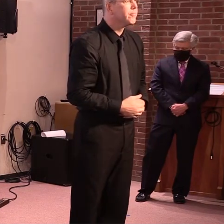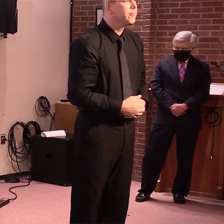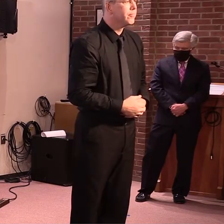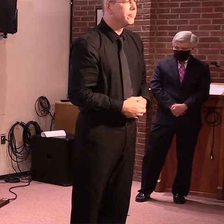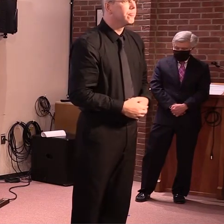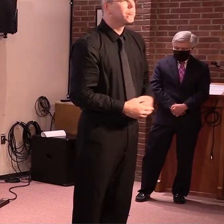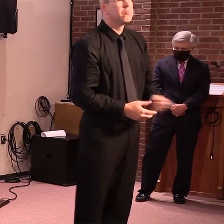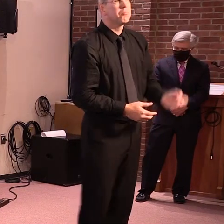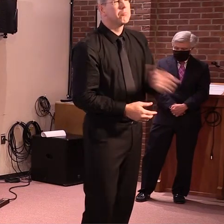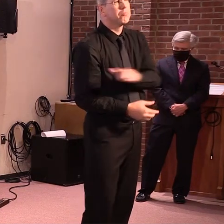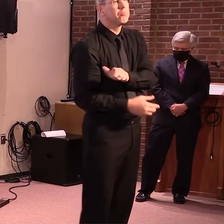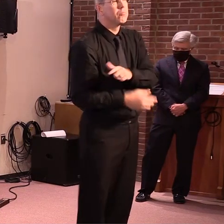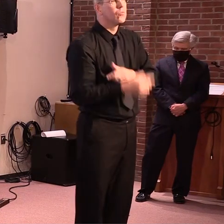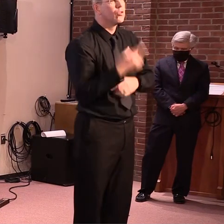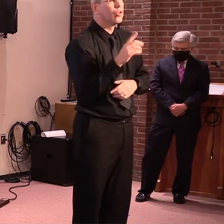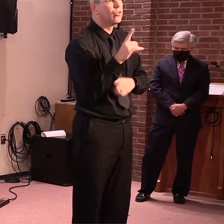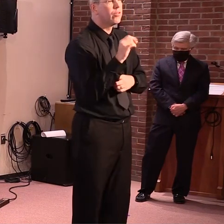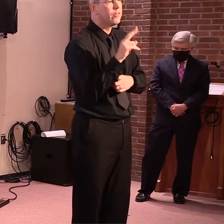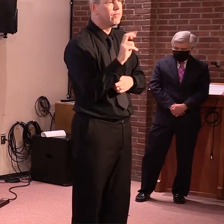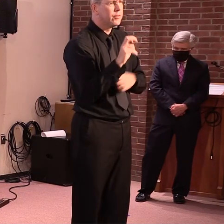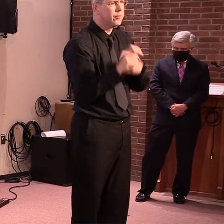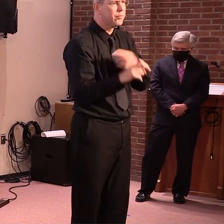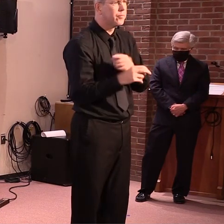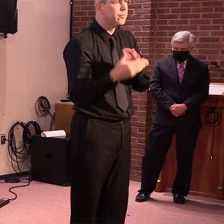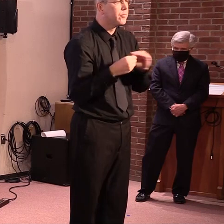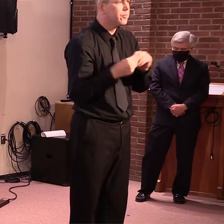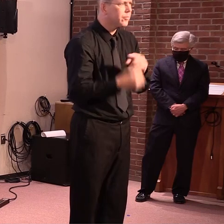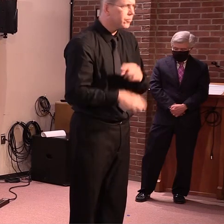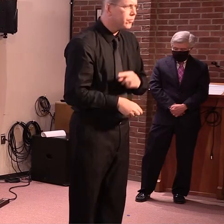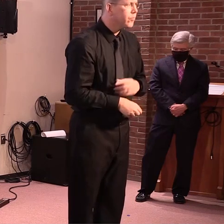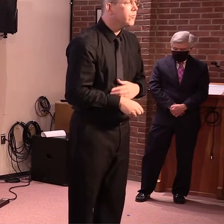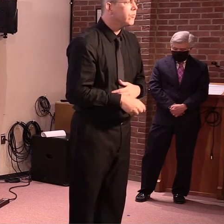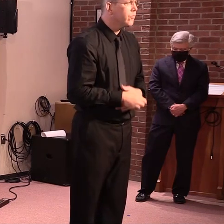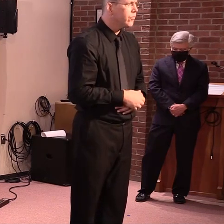obviously given some pause to folks,